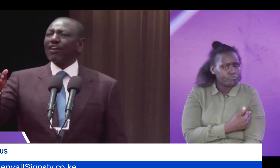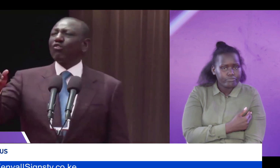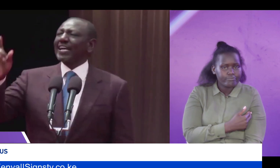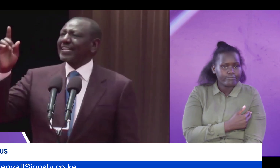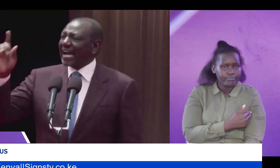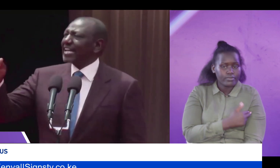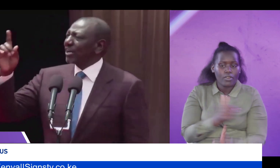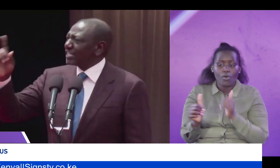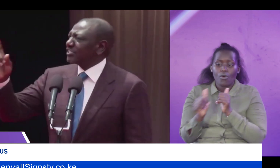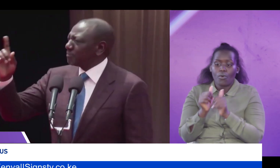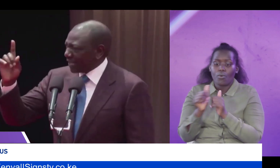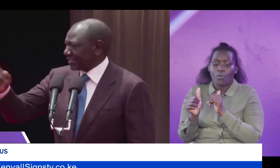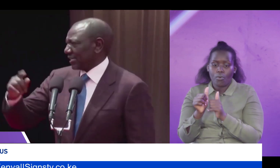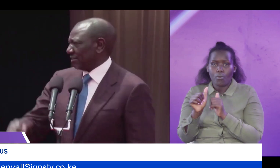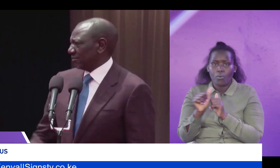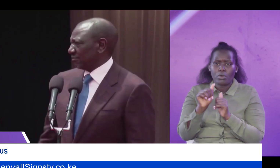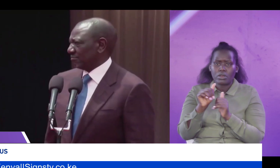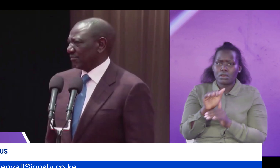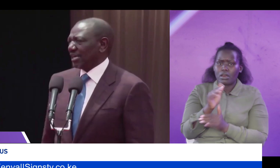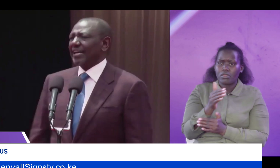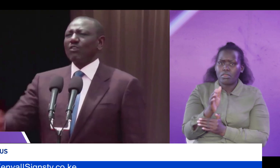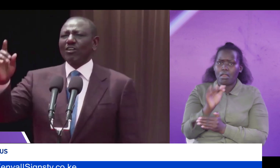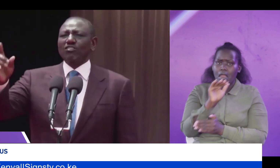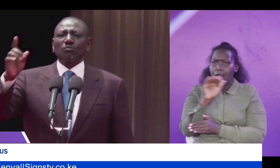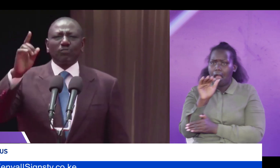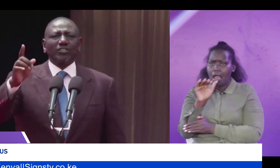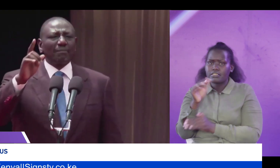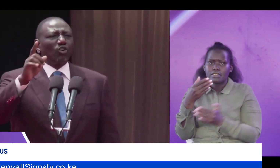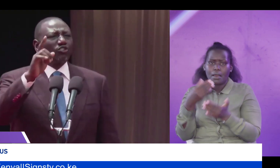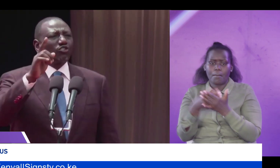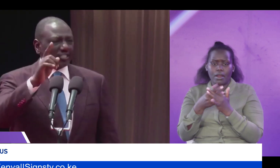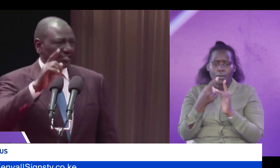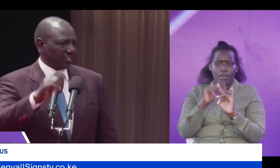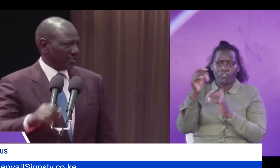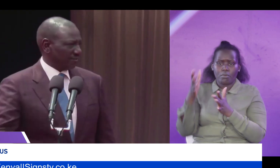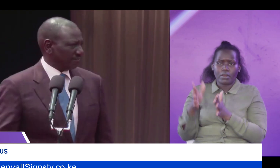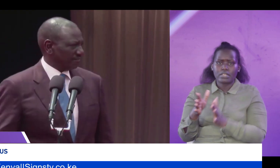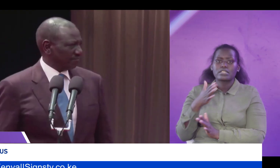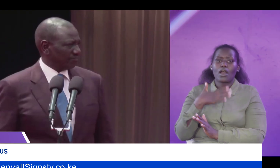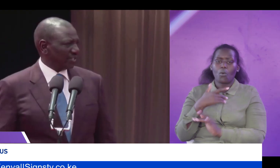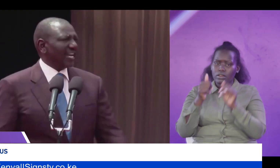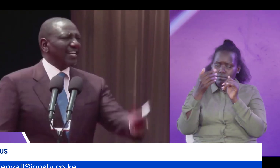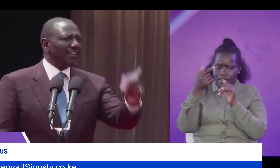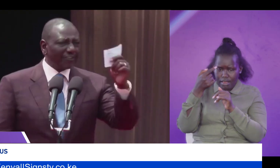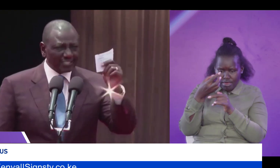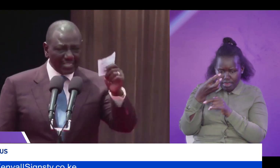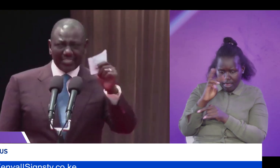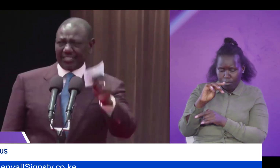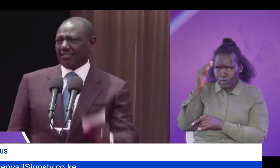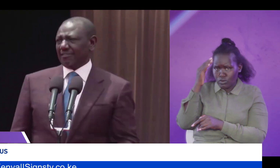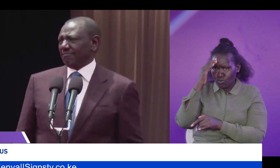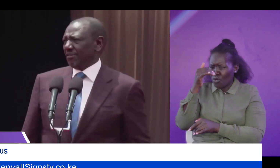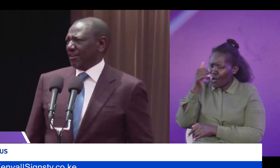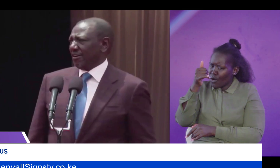ambayo wanadai wananchi pesa. And I want to put them on notice. Any facility